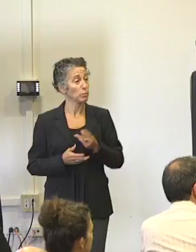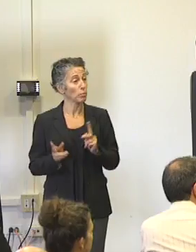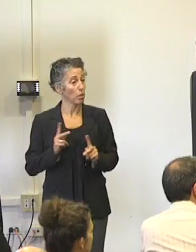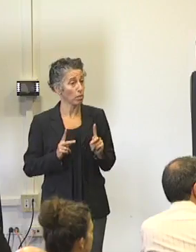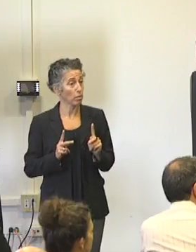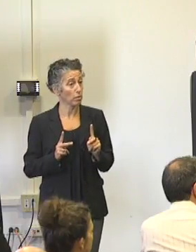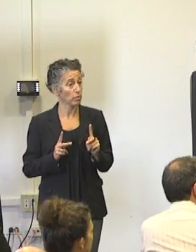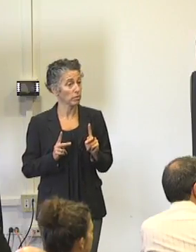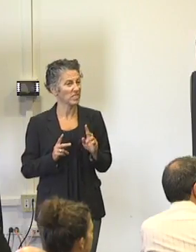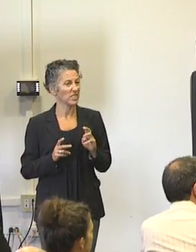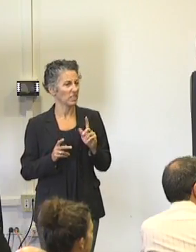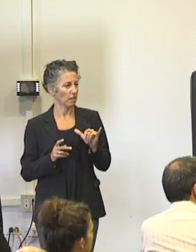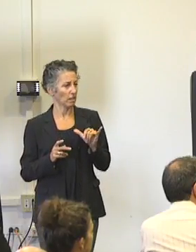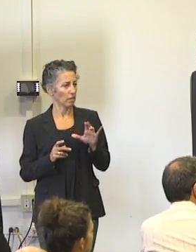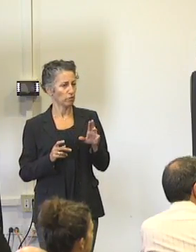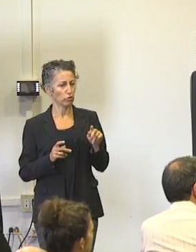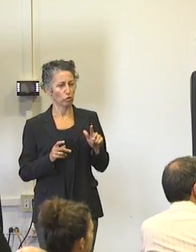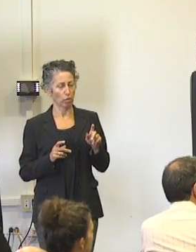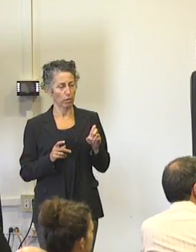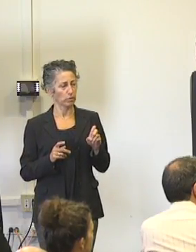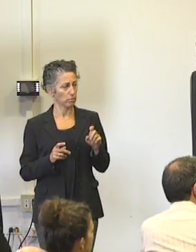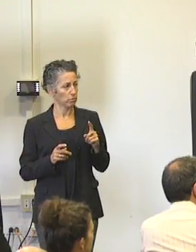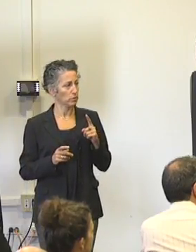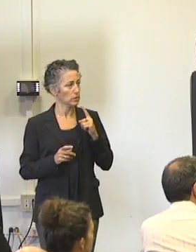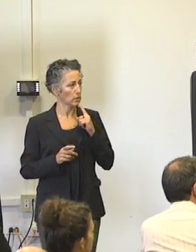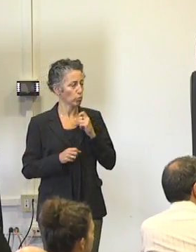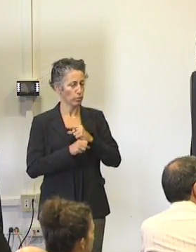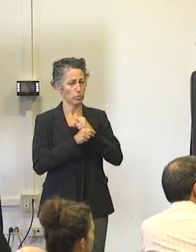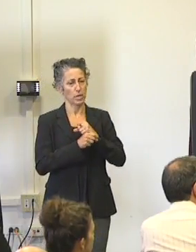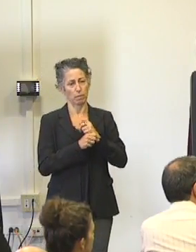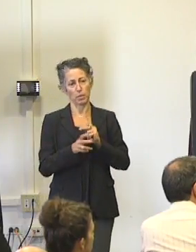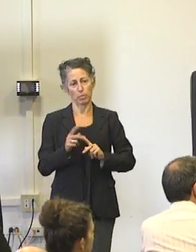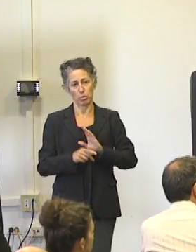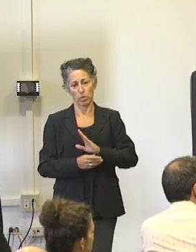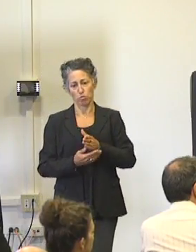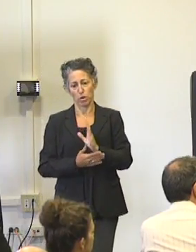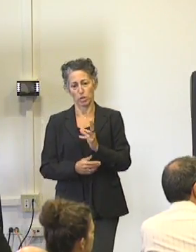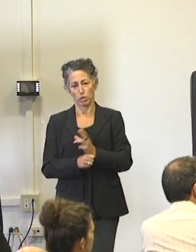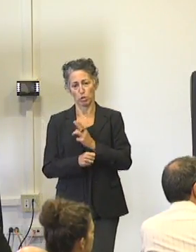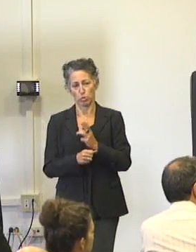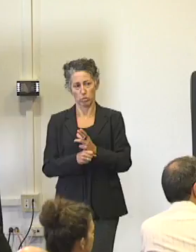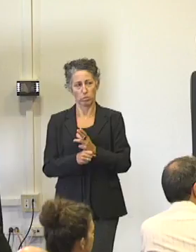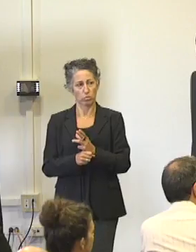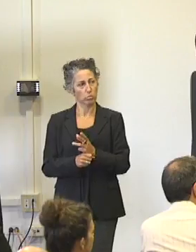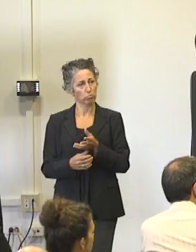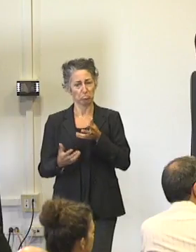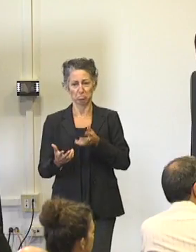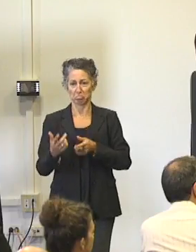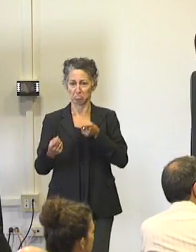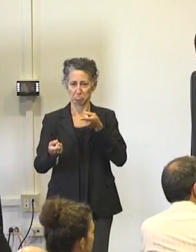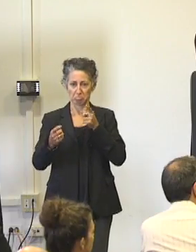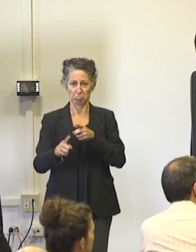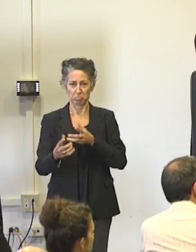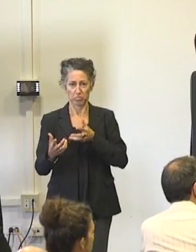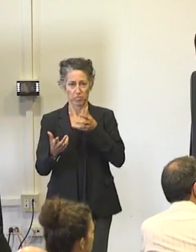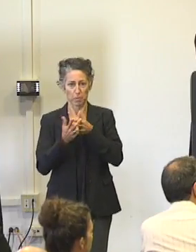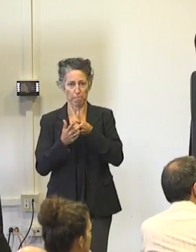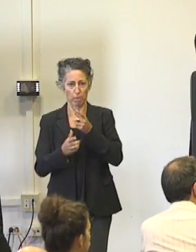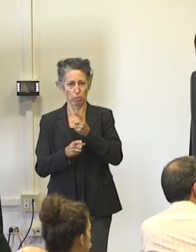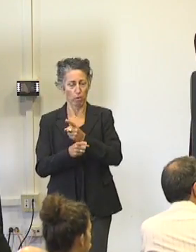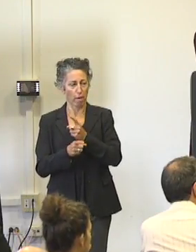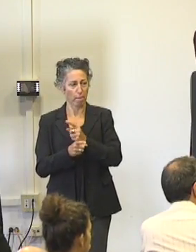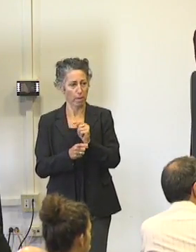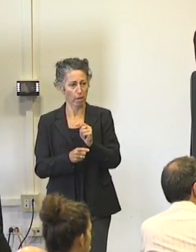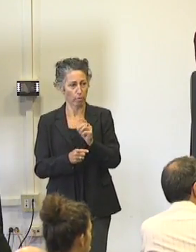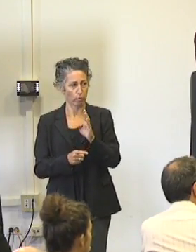had passed an ordinance to protect trans people's right to use the bathroom that corresponded to their gender, and these